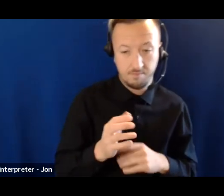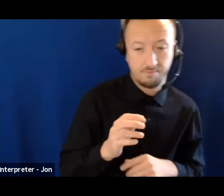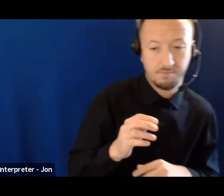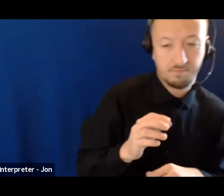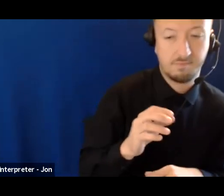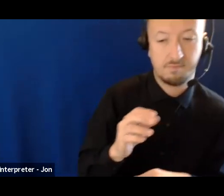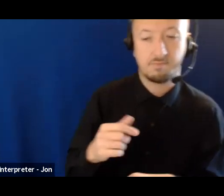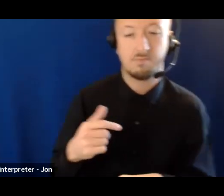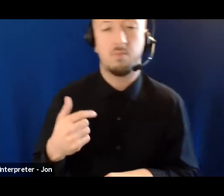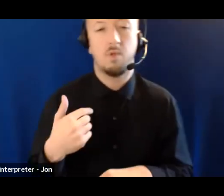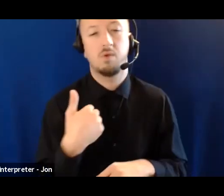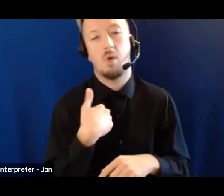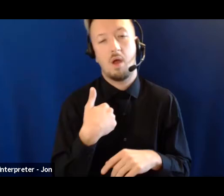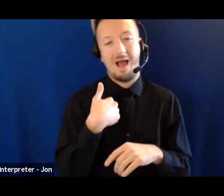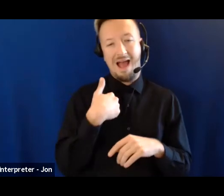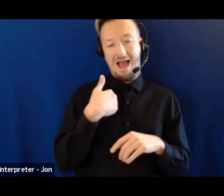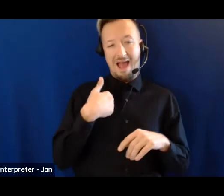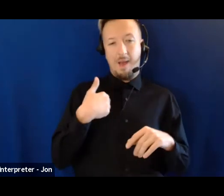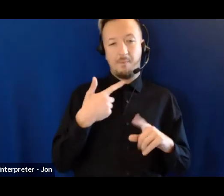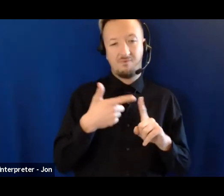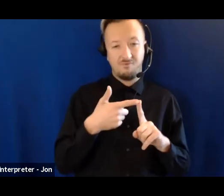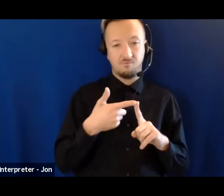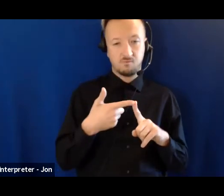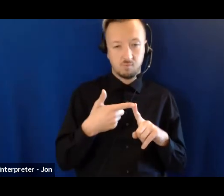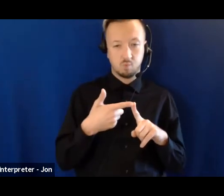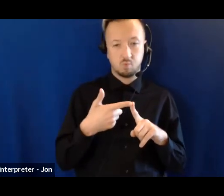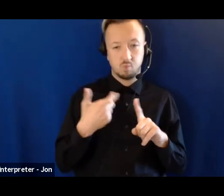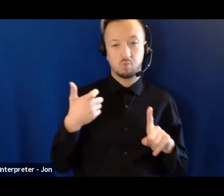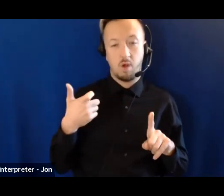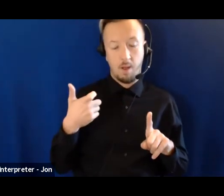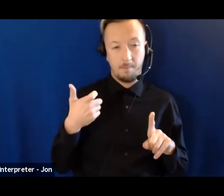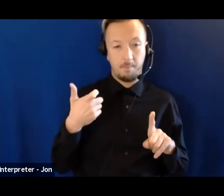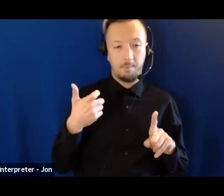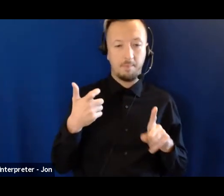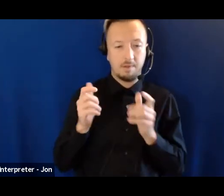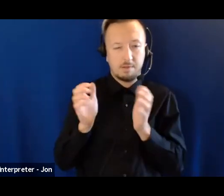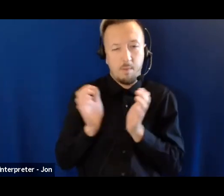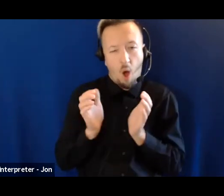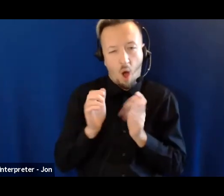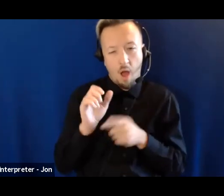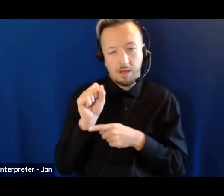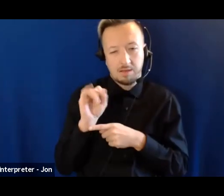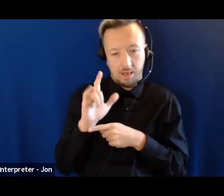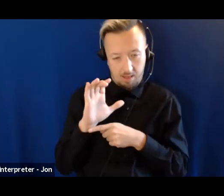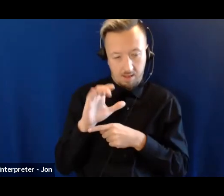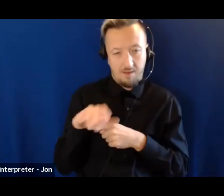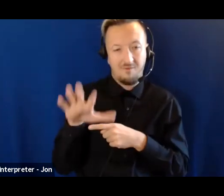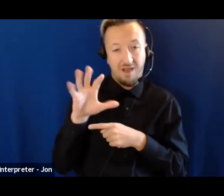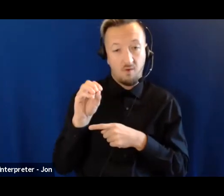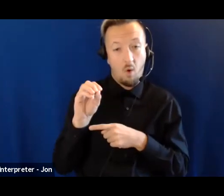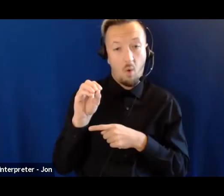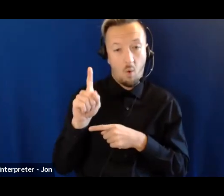the perspective of a small silk, where we are a 501c3. We were the